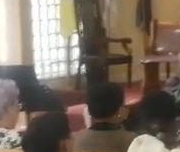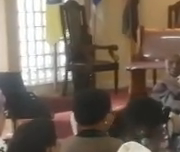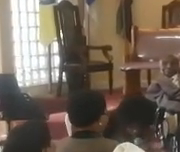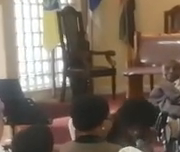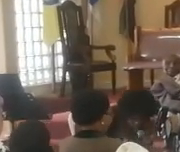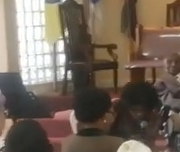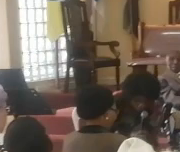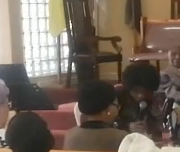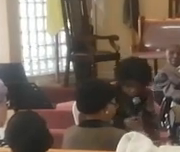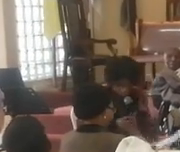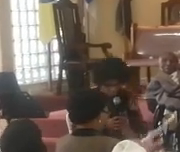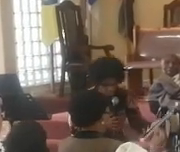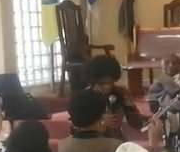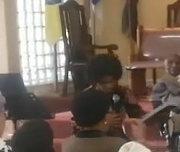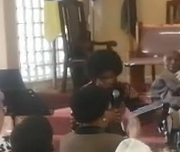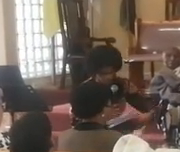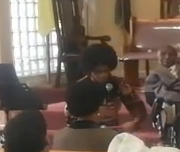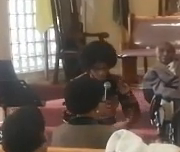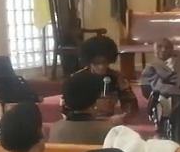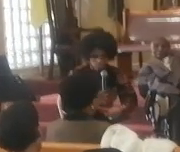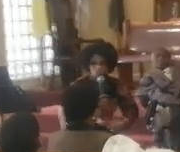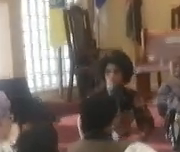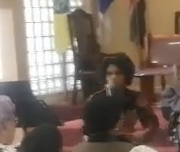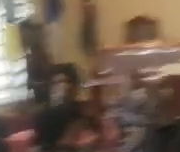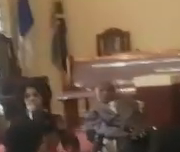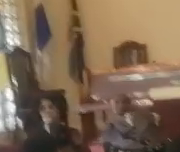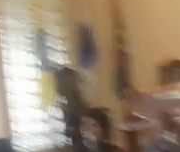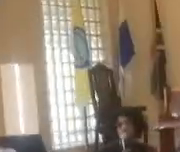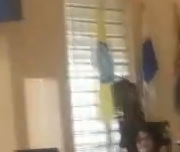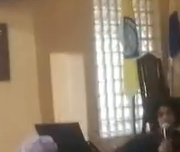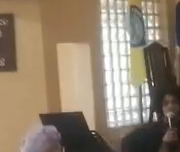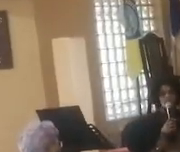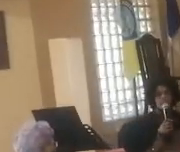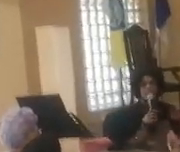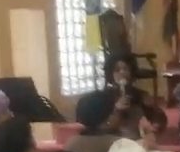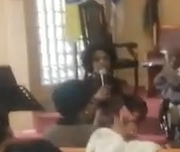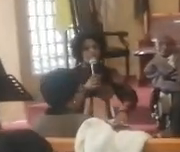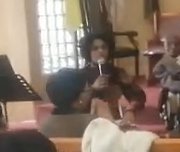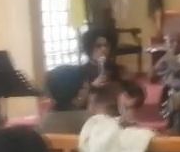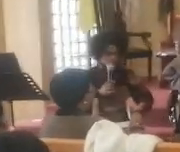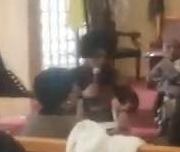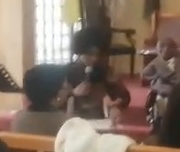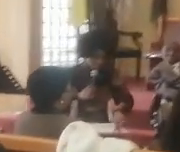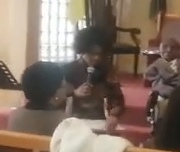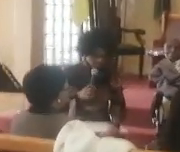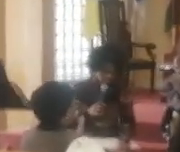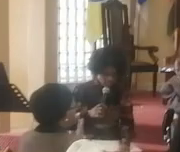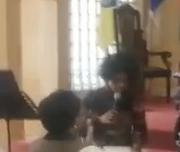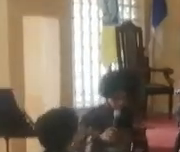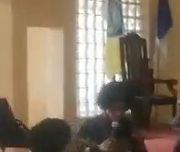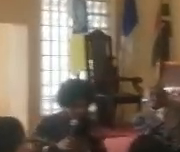are here this afternoon to continue with the program that was run this morning,